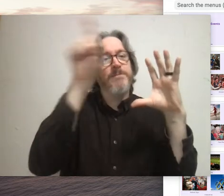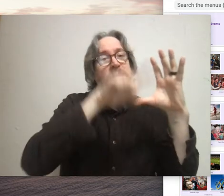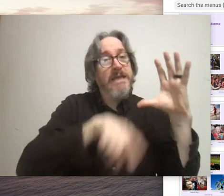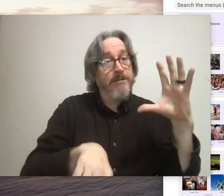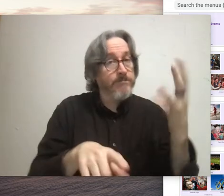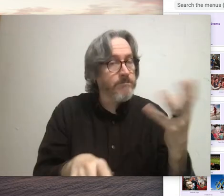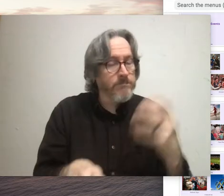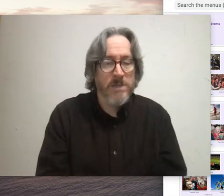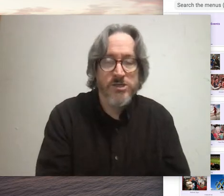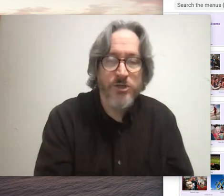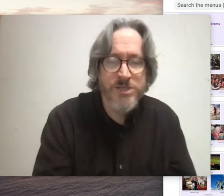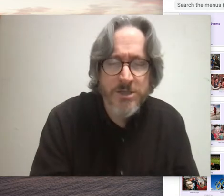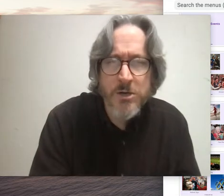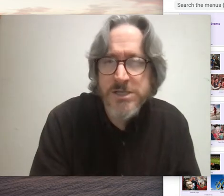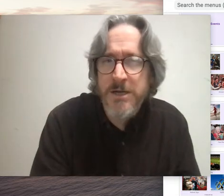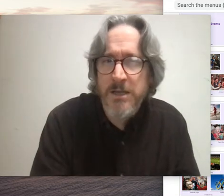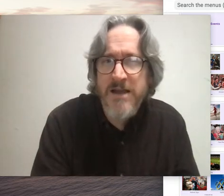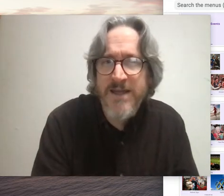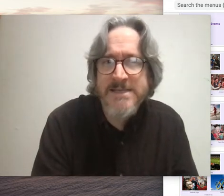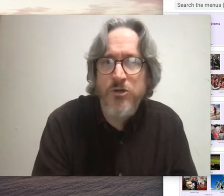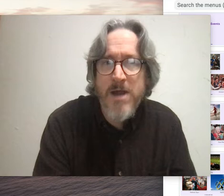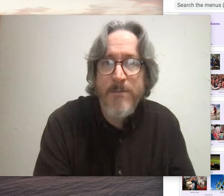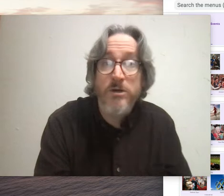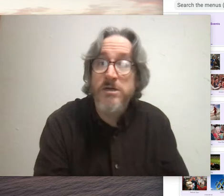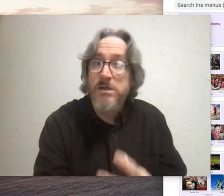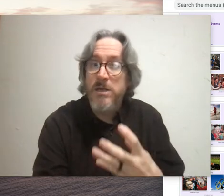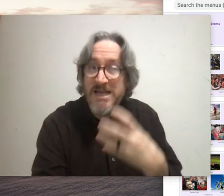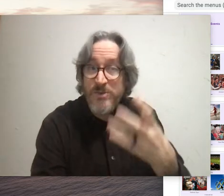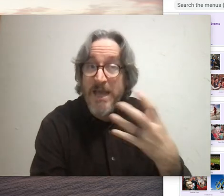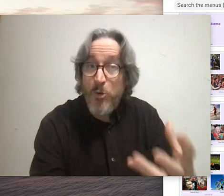summarize a meaning. So you'll start to notice that a lot of ASL